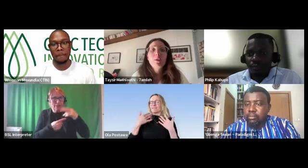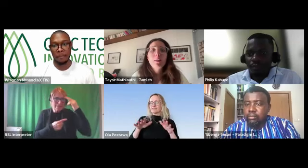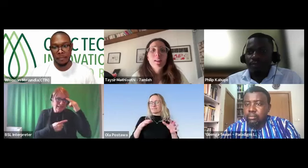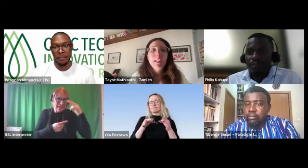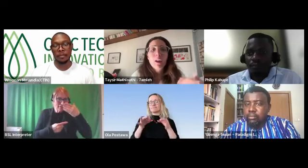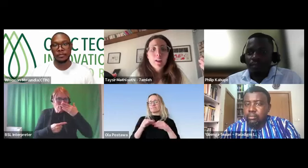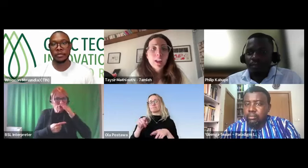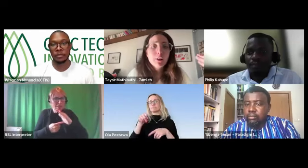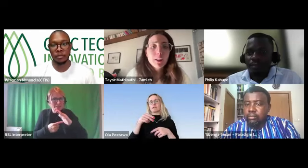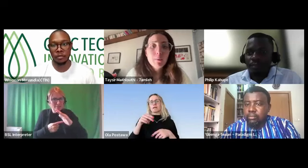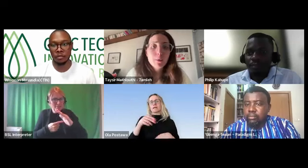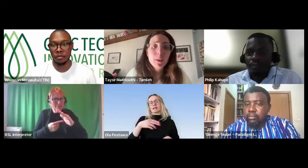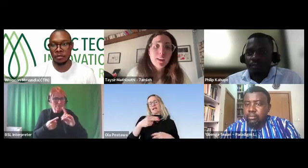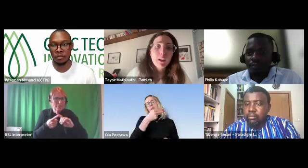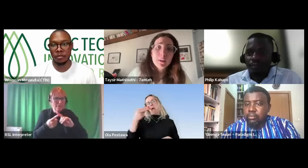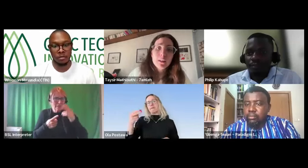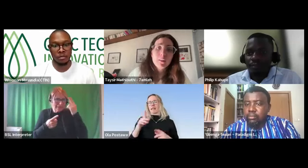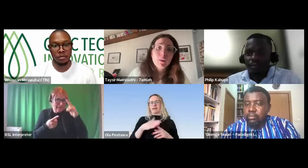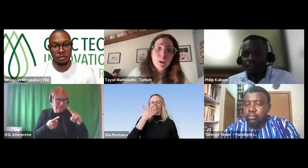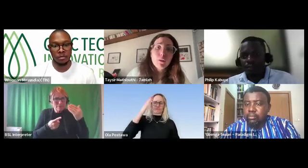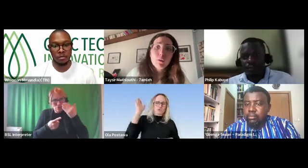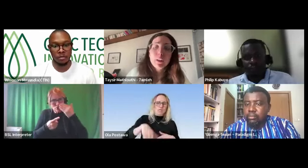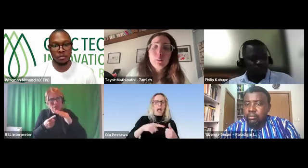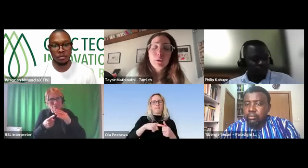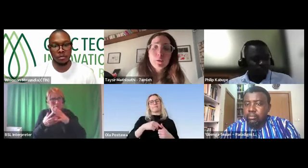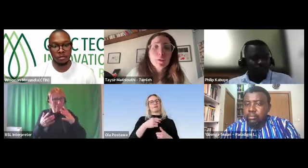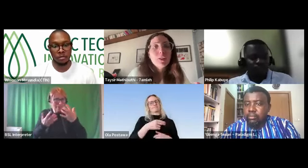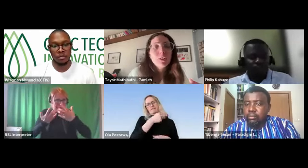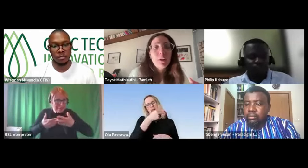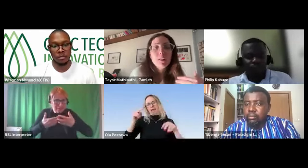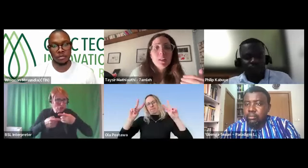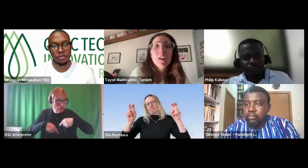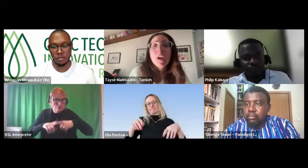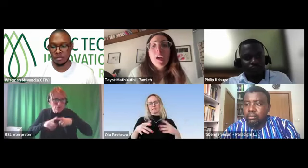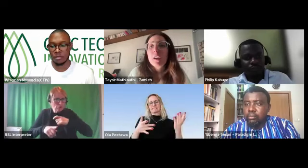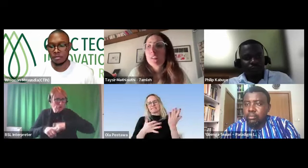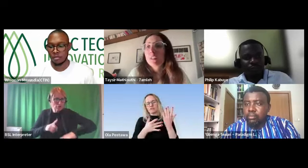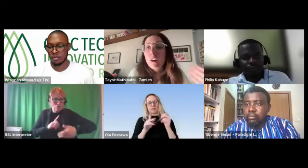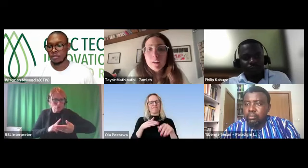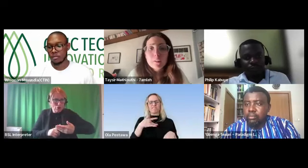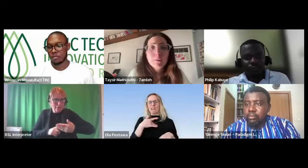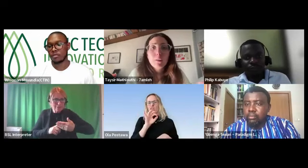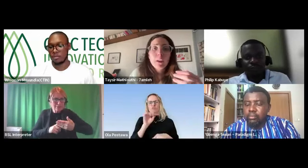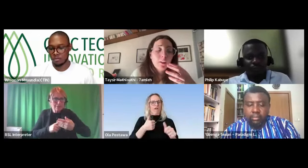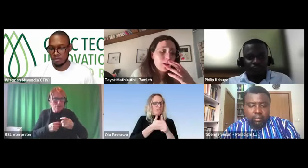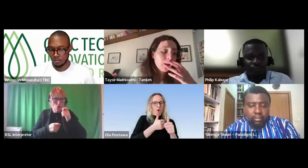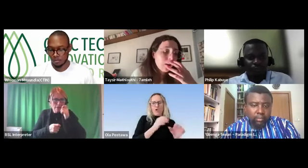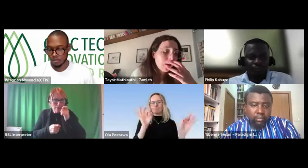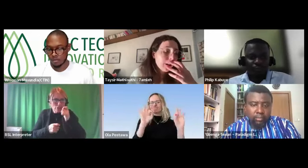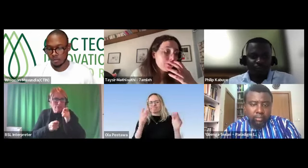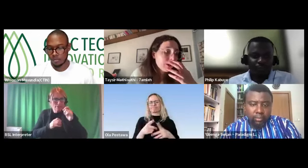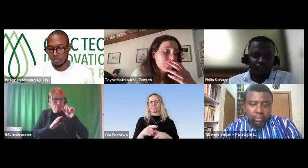shame. So basically, name and shame those big tech companies that are not following human rights due diligence policies and aren't